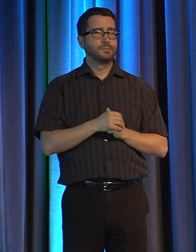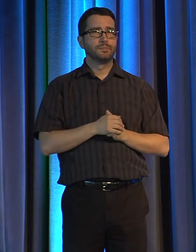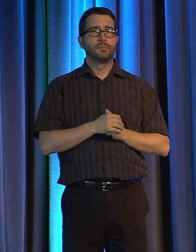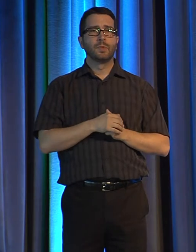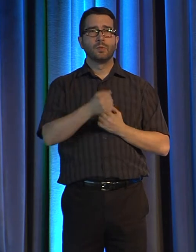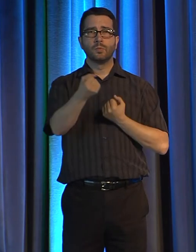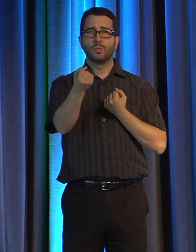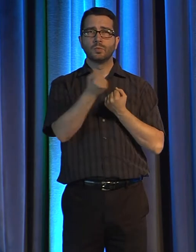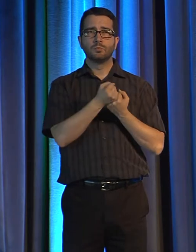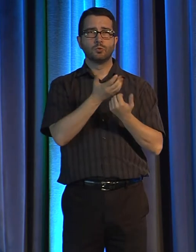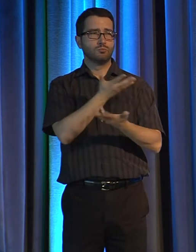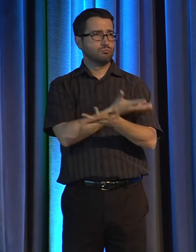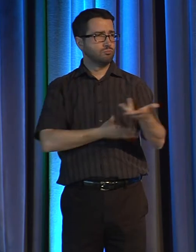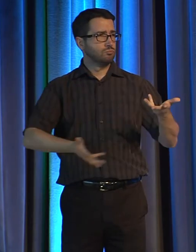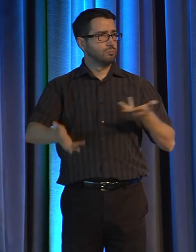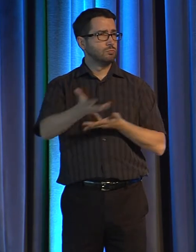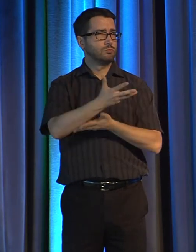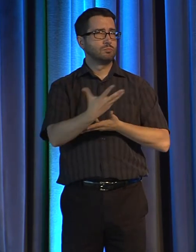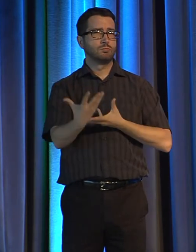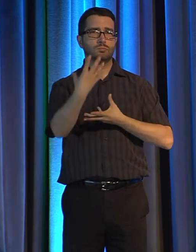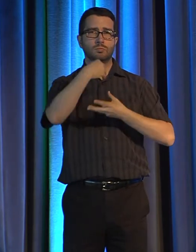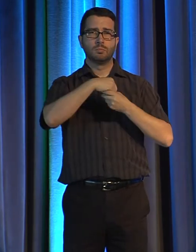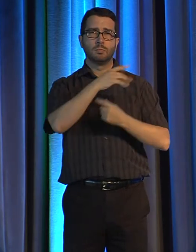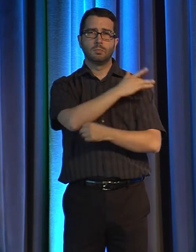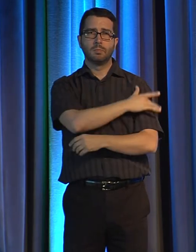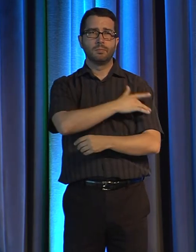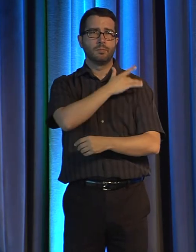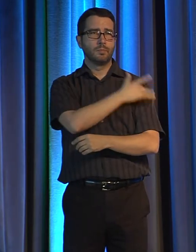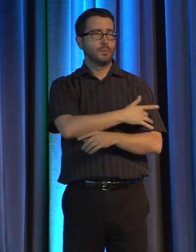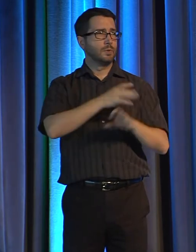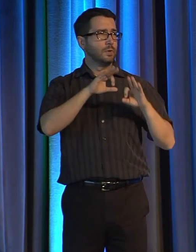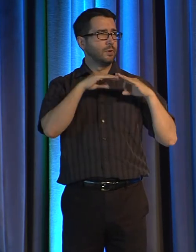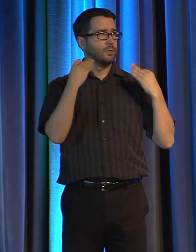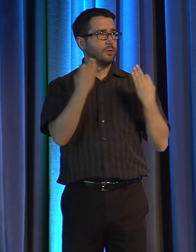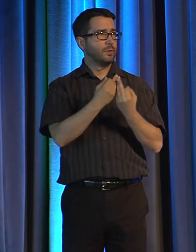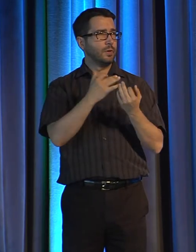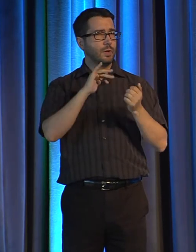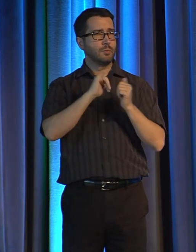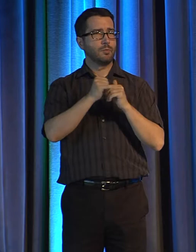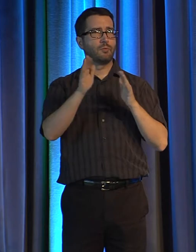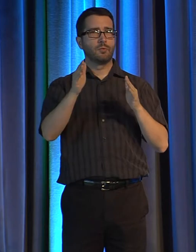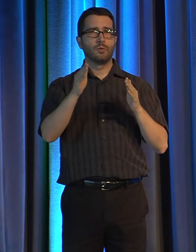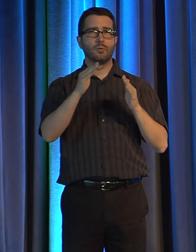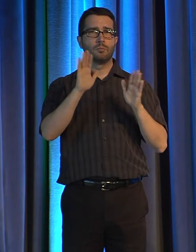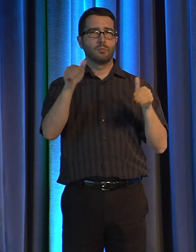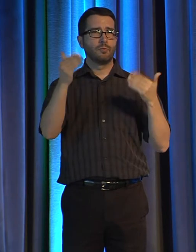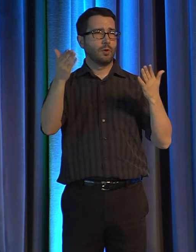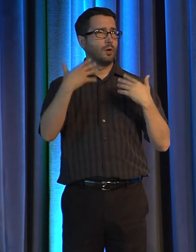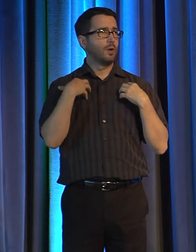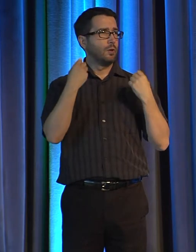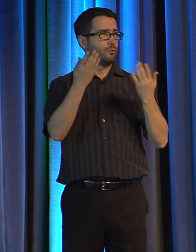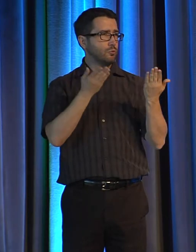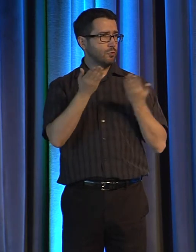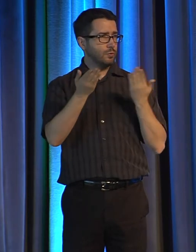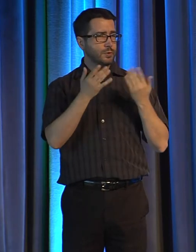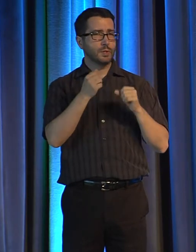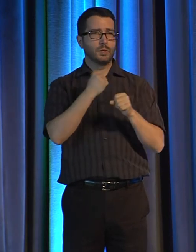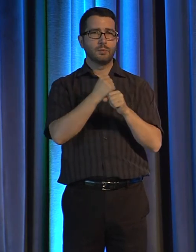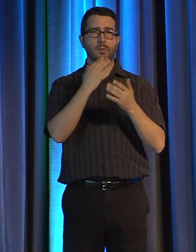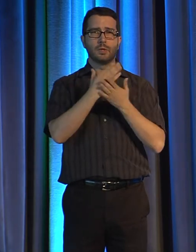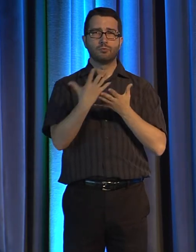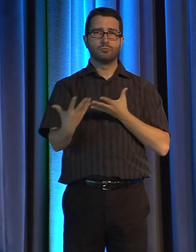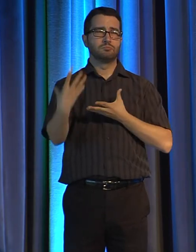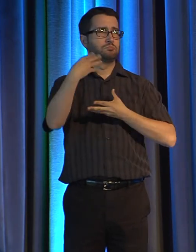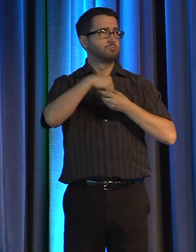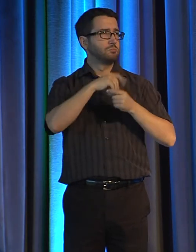supported the engagement of patients and families in the delivery of health services, and ensured the implementation of engagement strategies